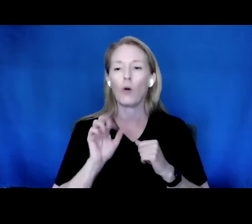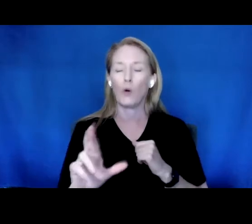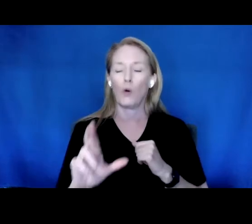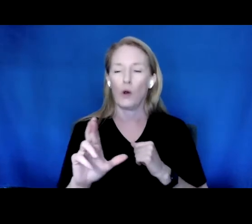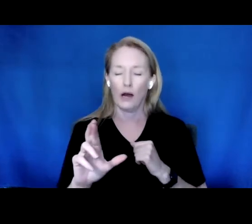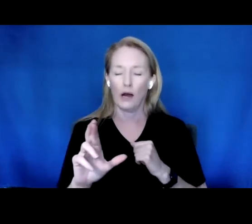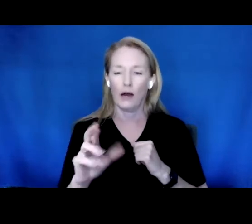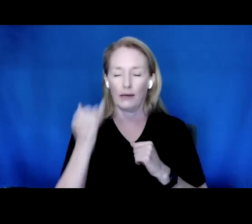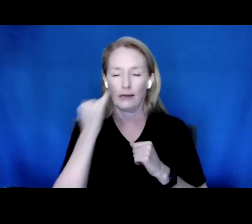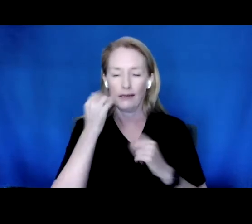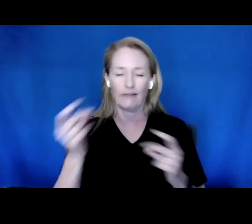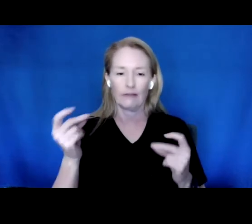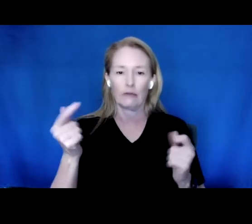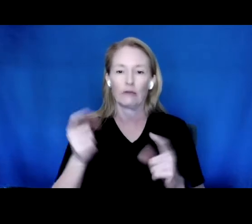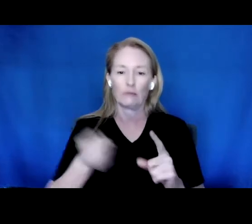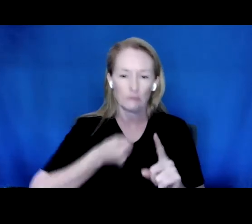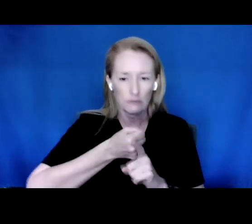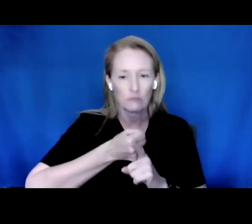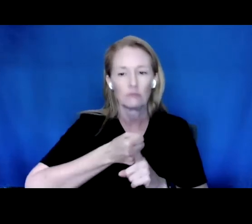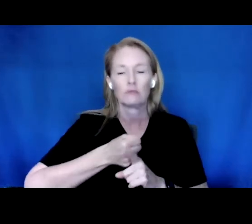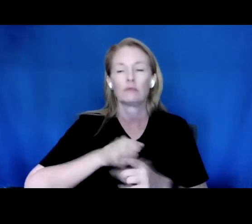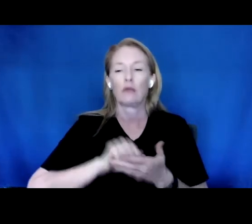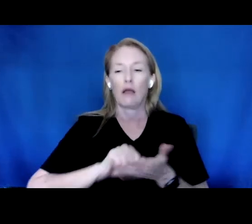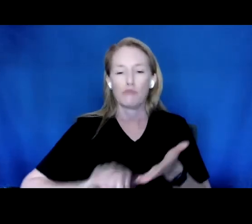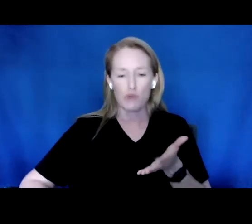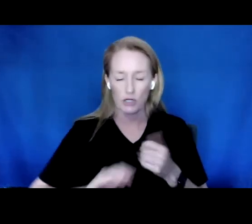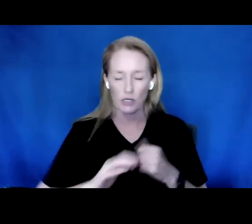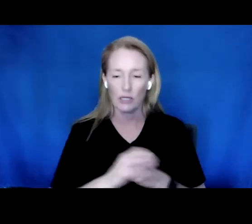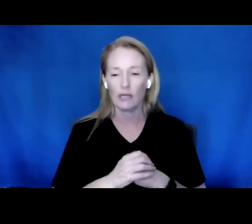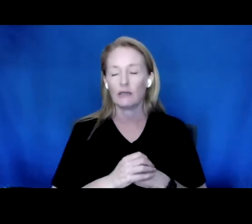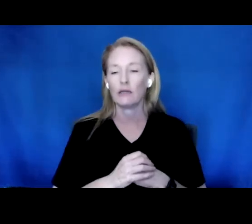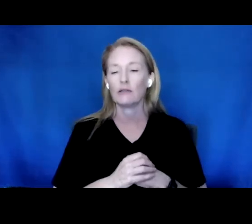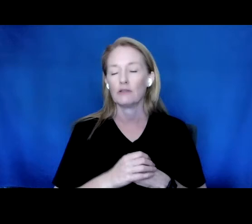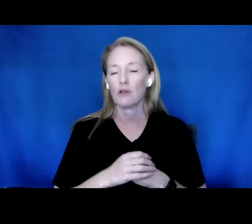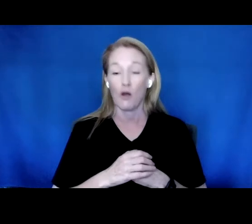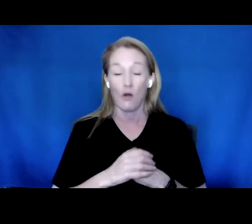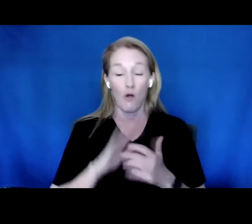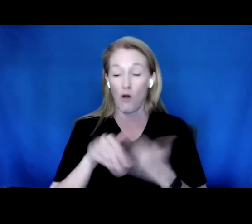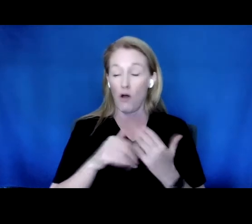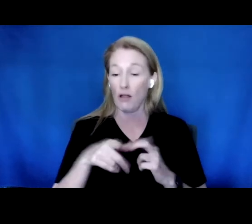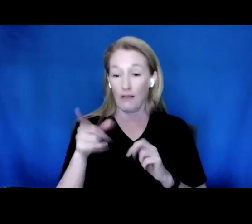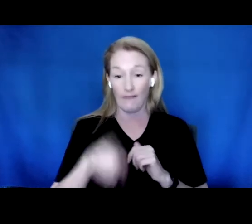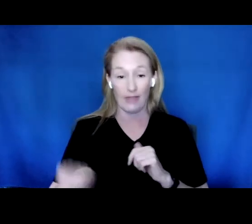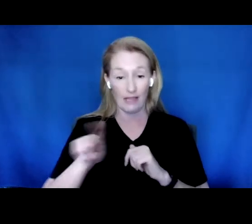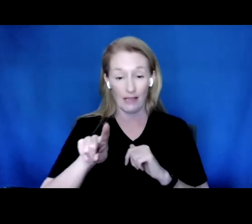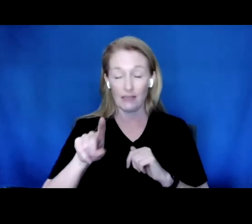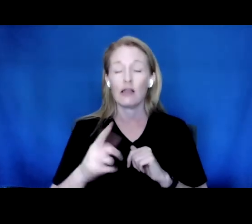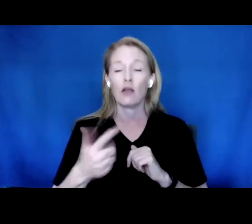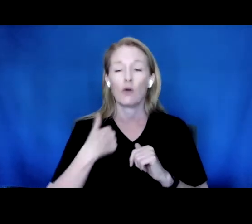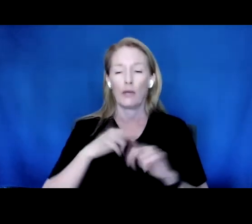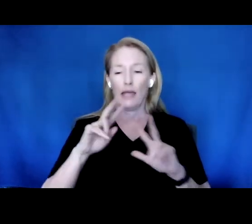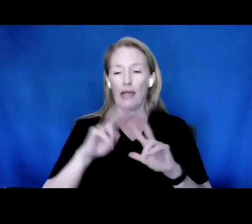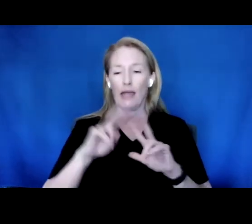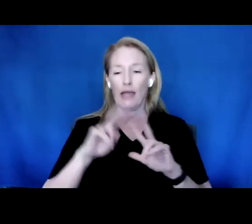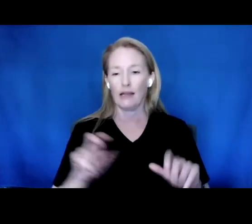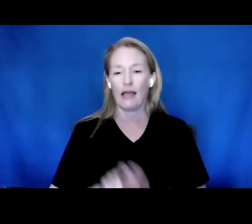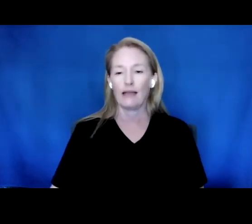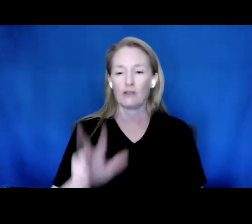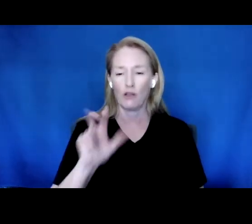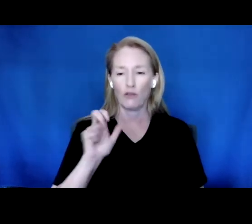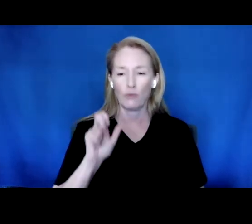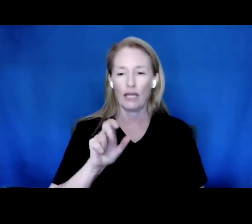of this, we ended up analyzing 3,092 fetal infant deaths from 2014